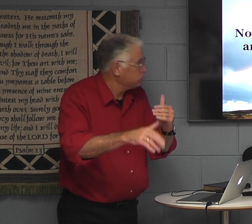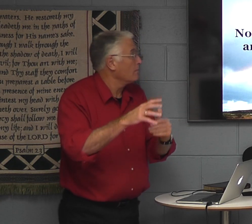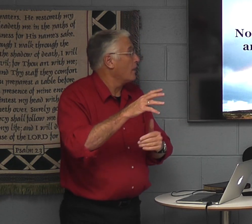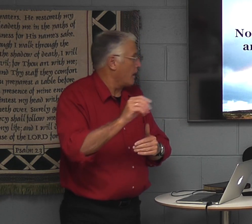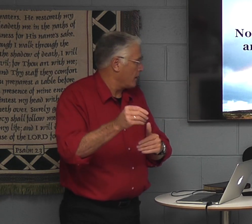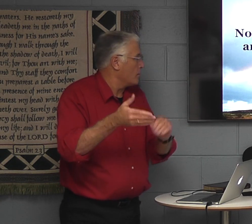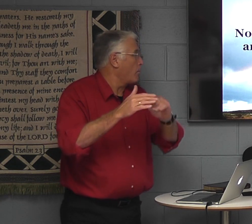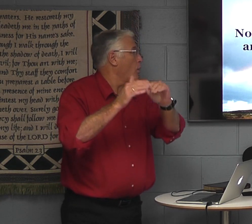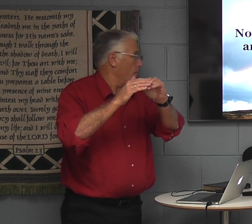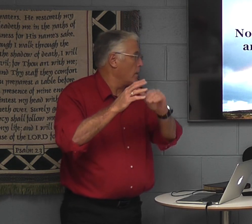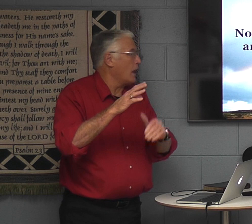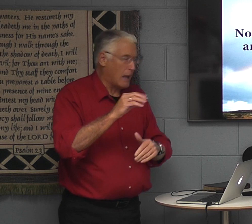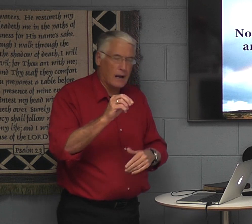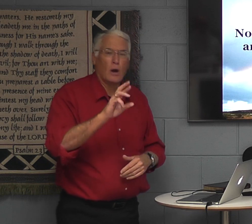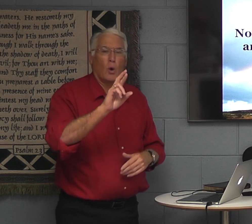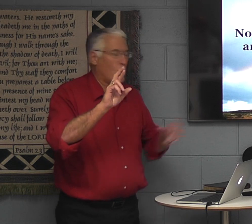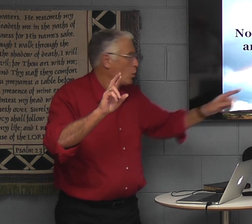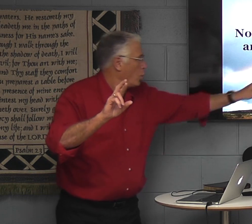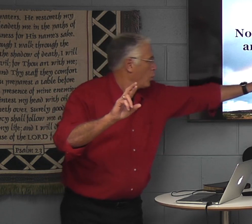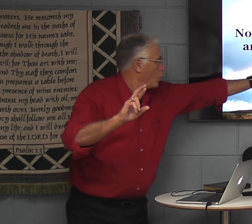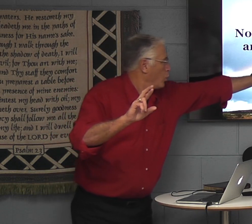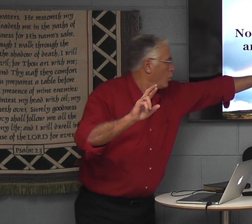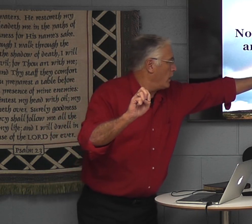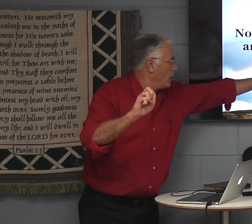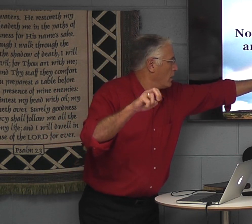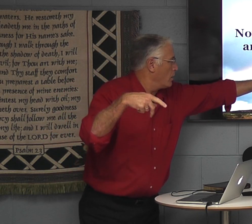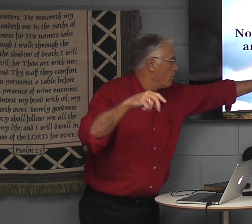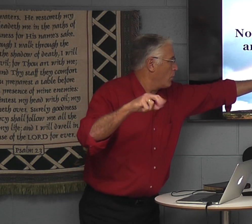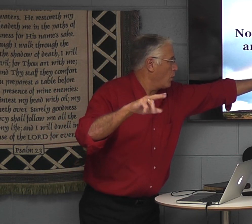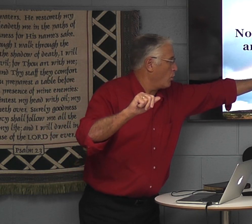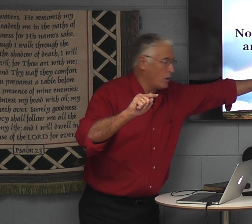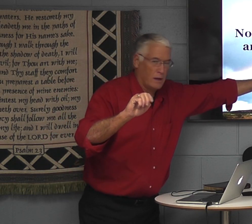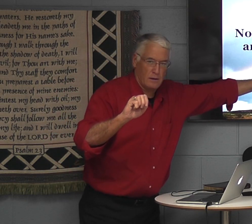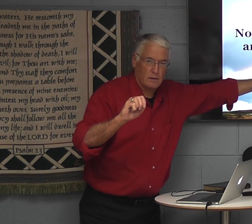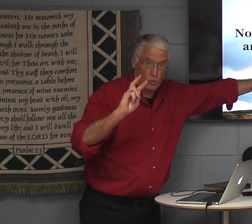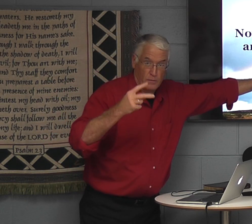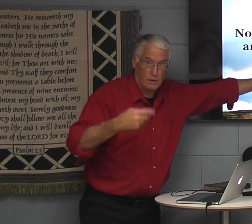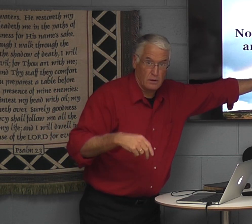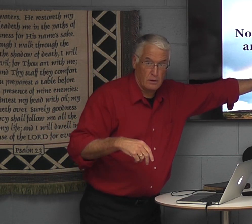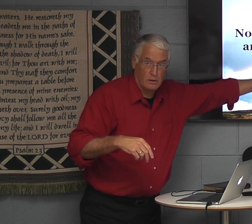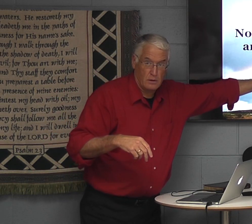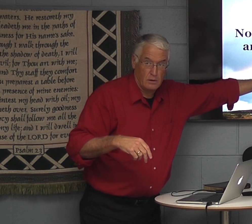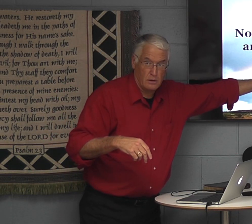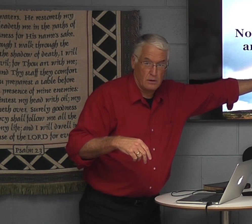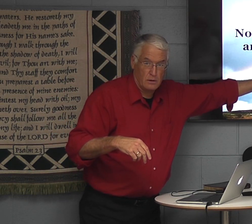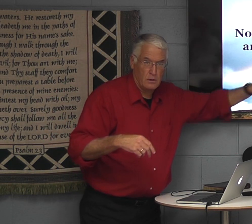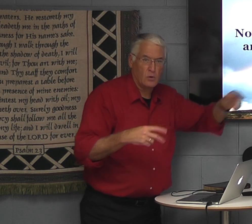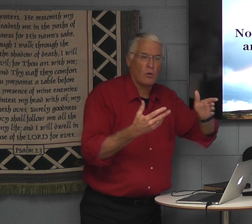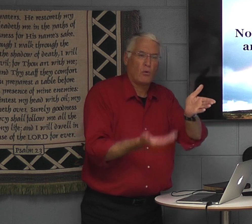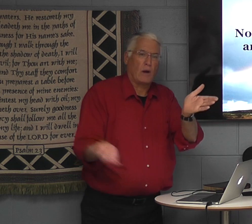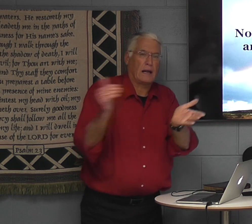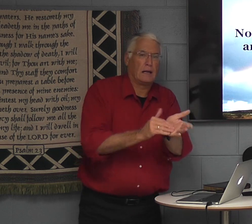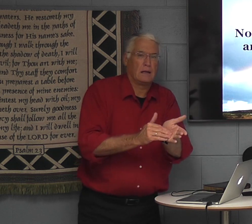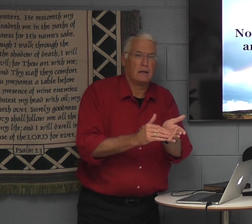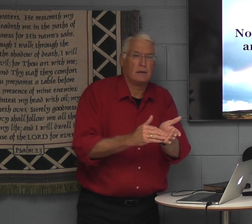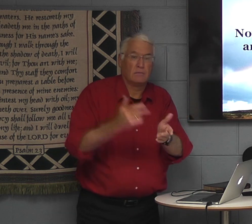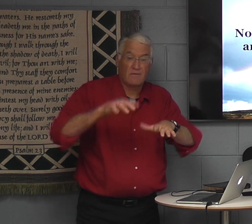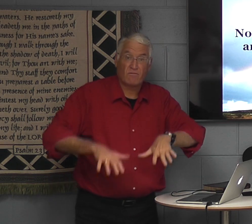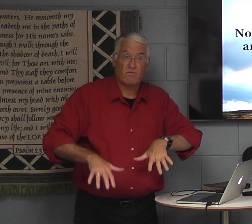be fruitful and multiply and repopulate. What does that mean? To do